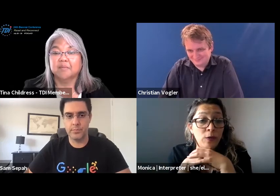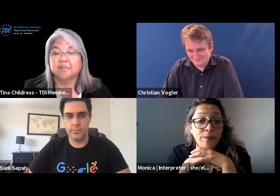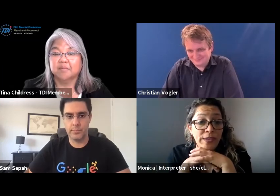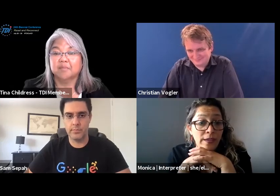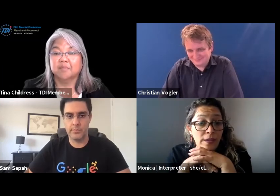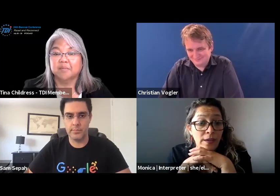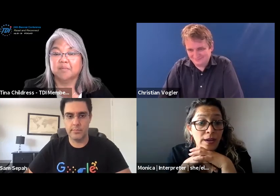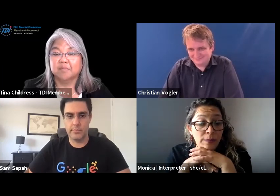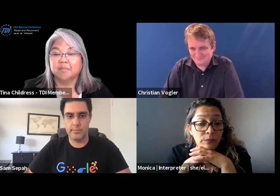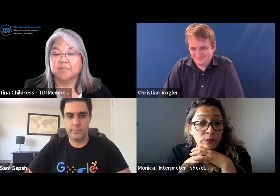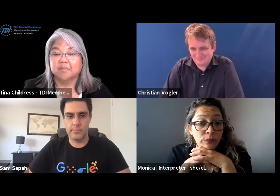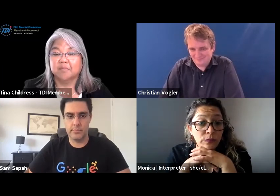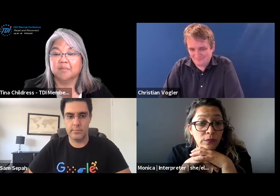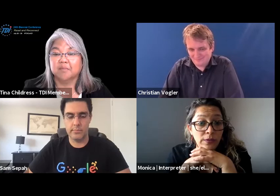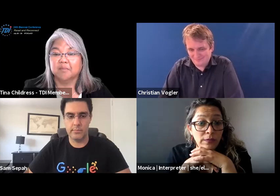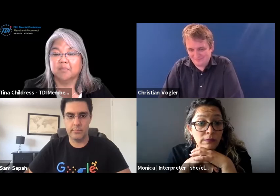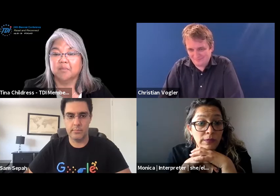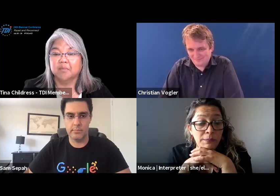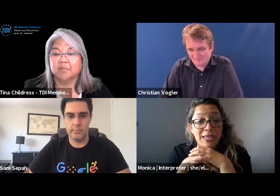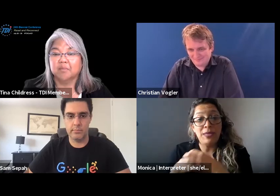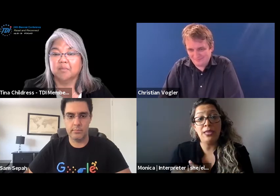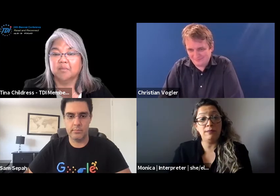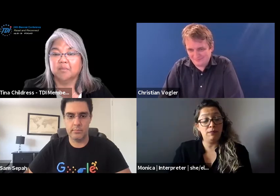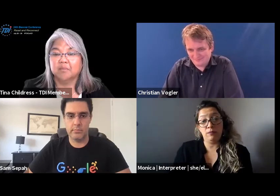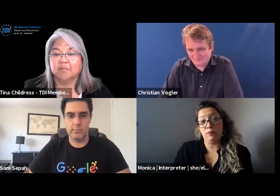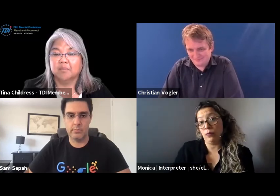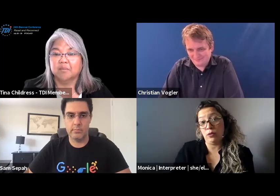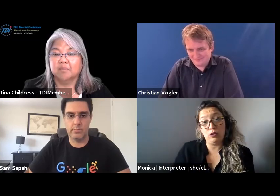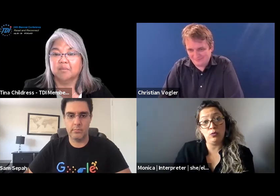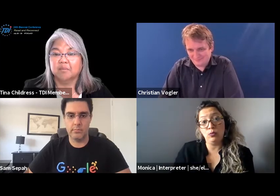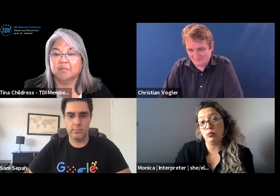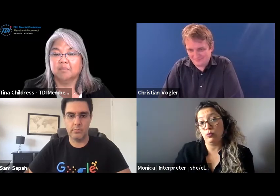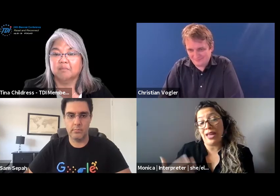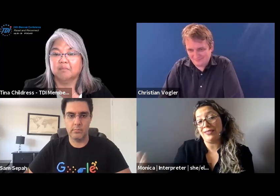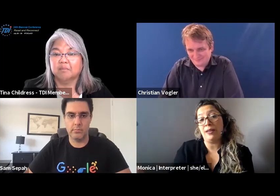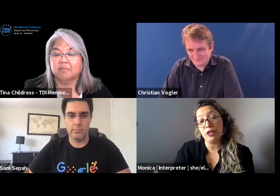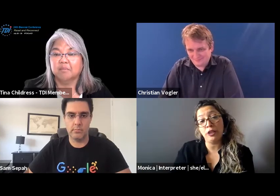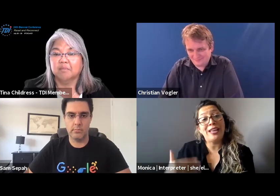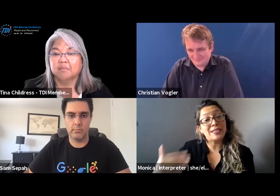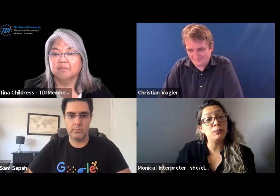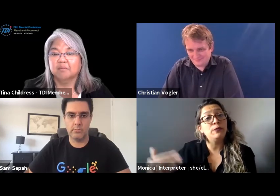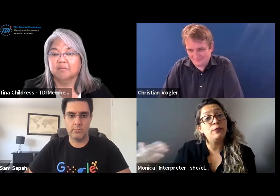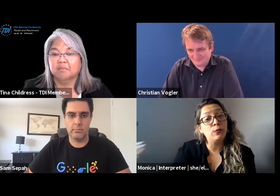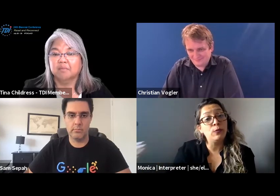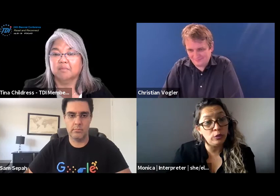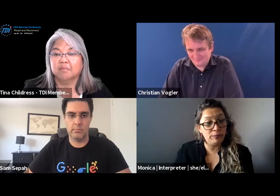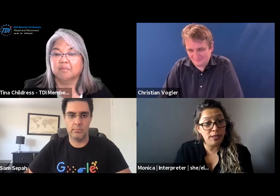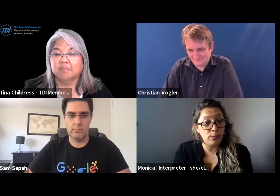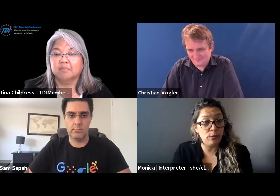about um, maybe that's not particularly accessible for one group of people.